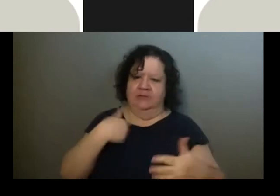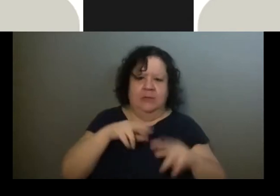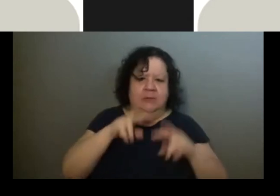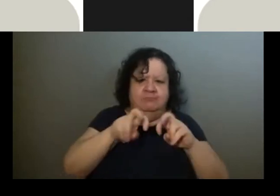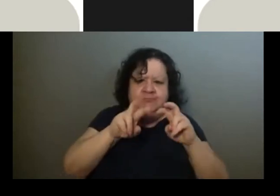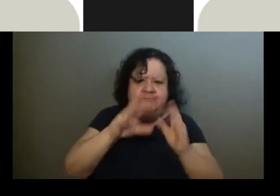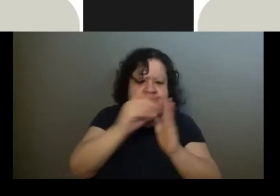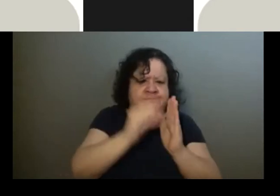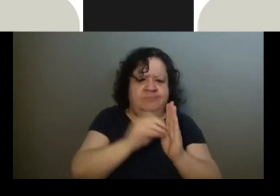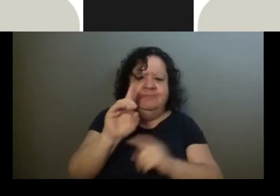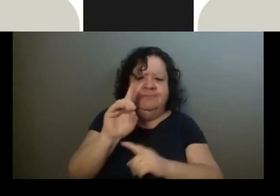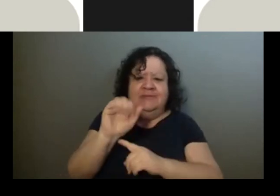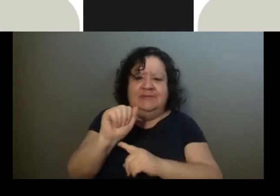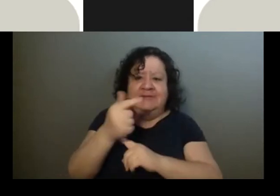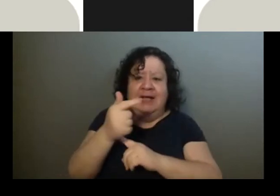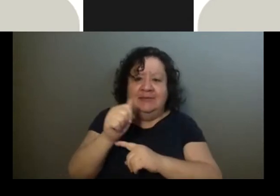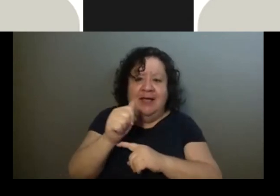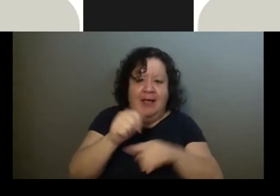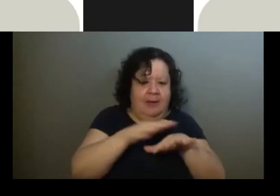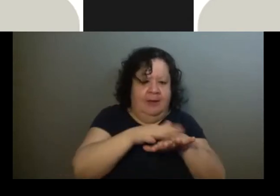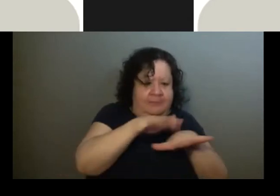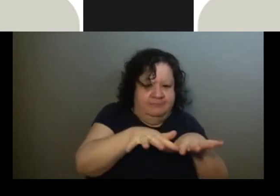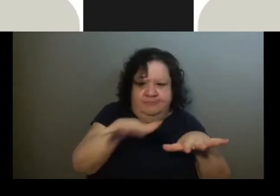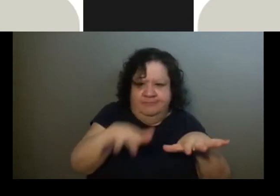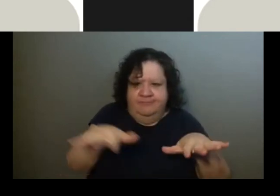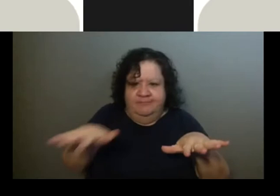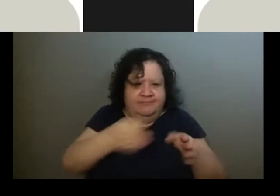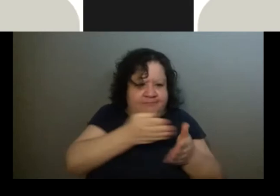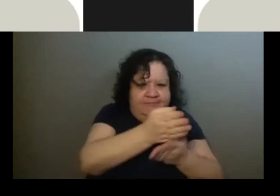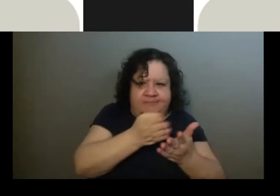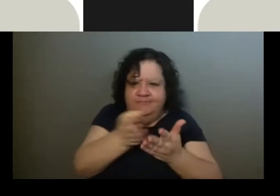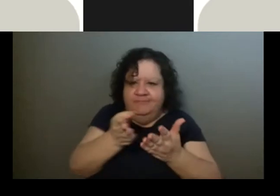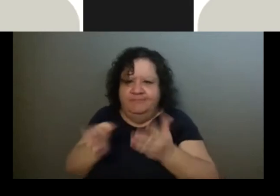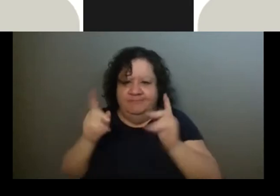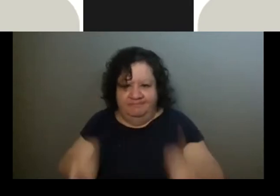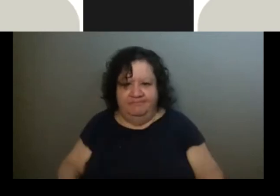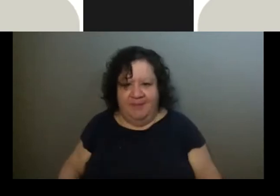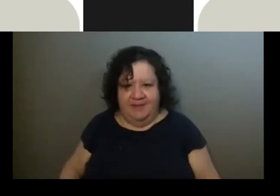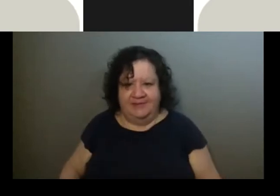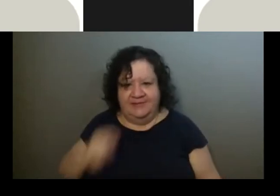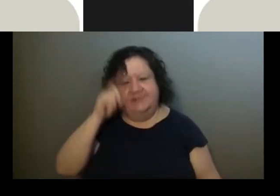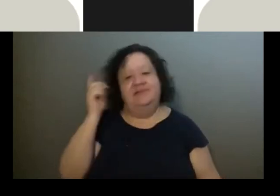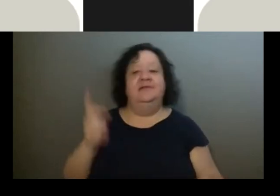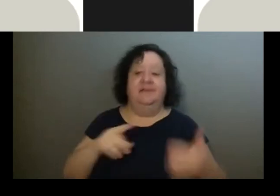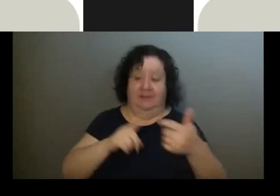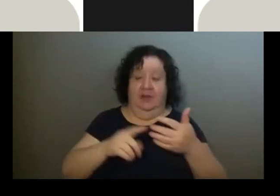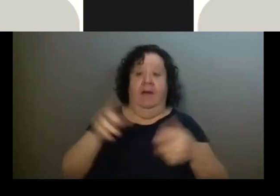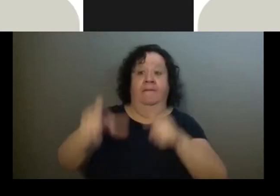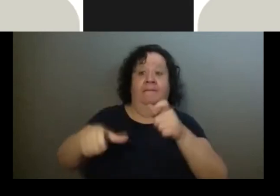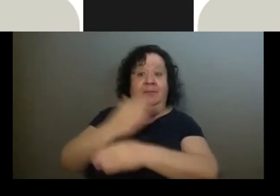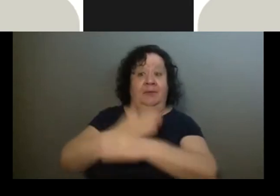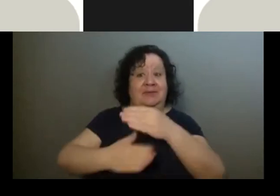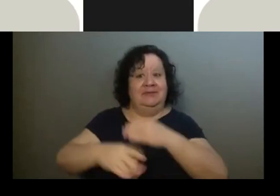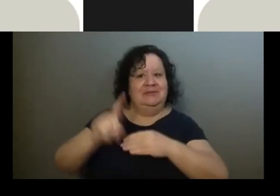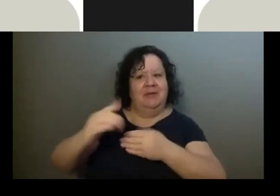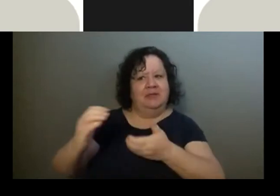improve. Looking at co-designing solutions, again, linking back to this idea that or differently